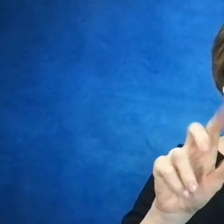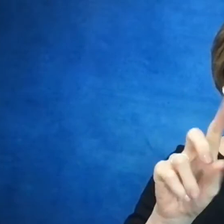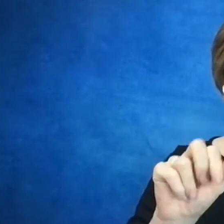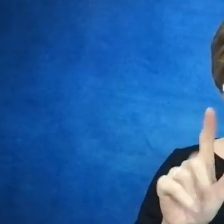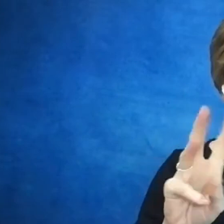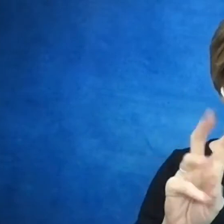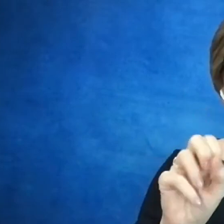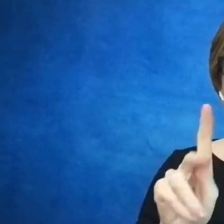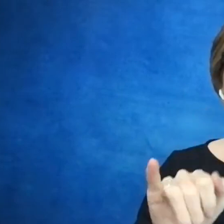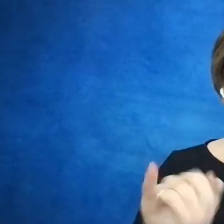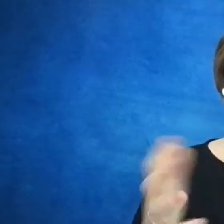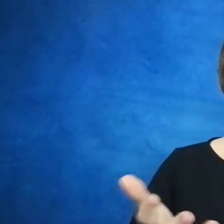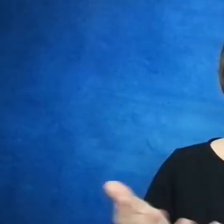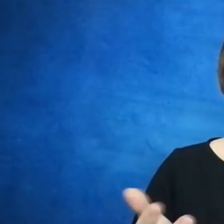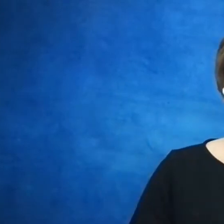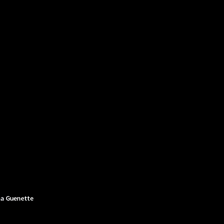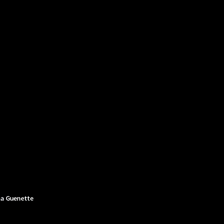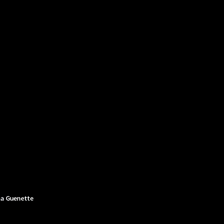Tina Pedersen.